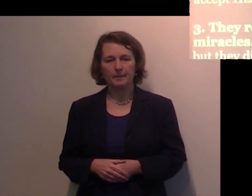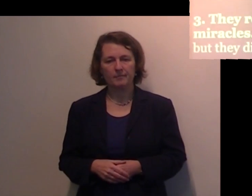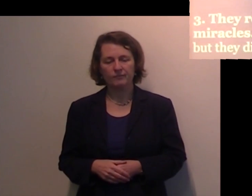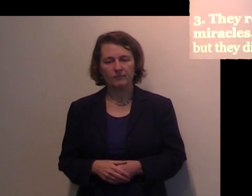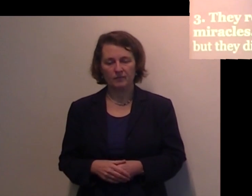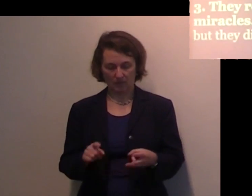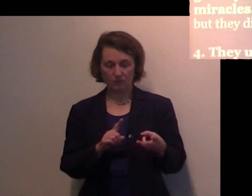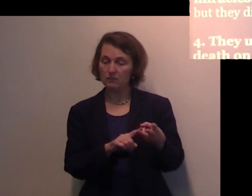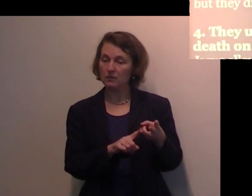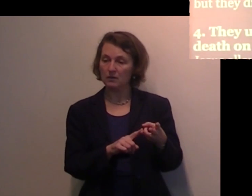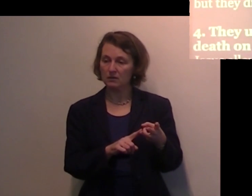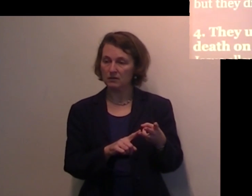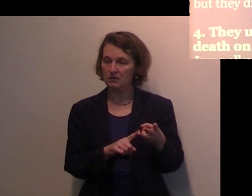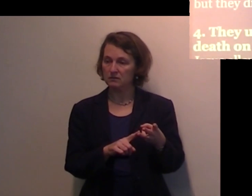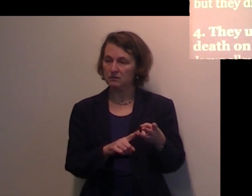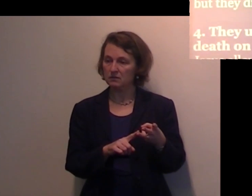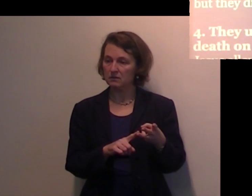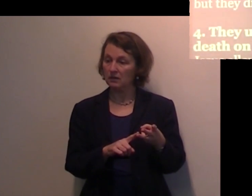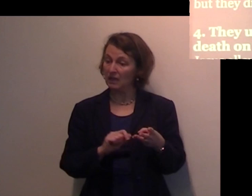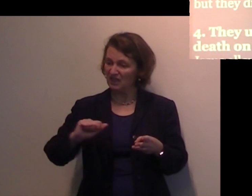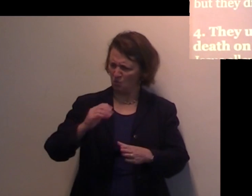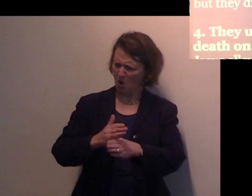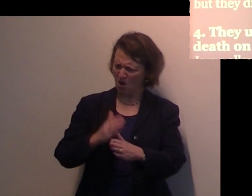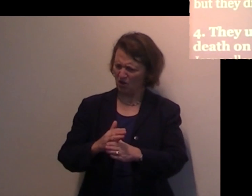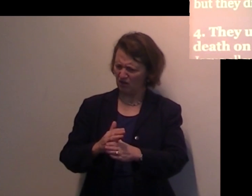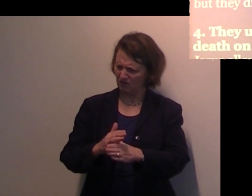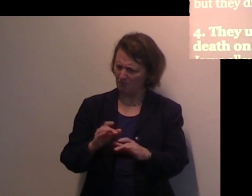Number 3, they rejected his work and his miracles.